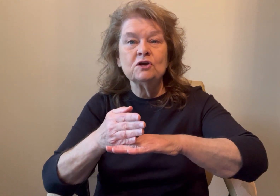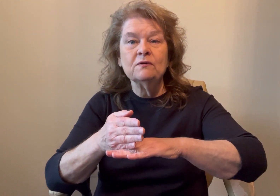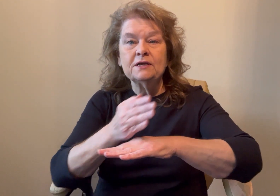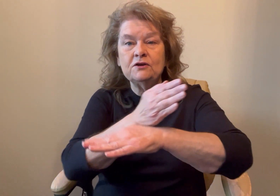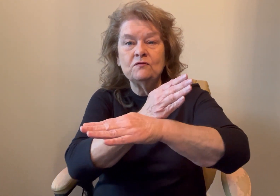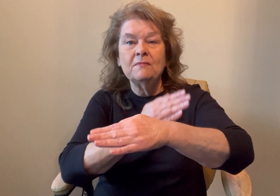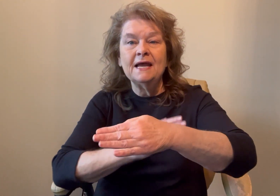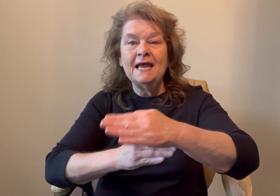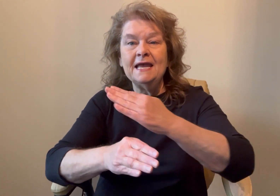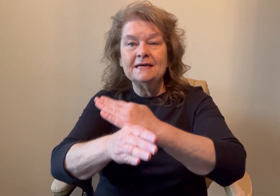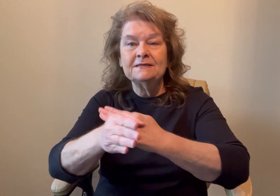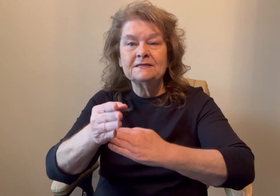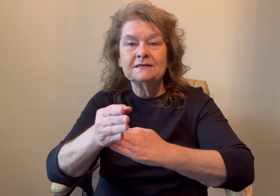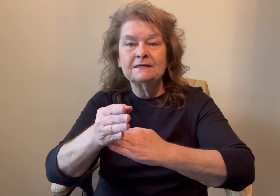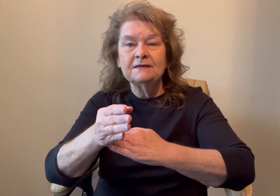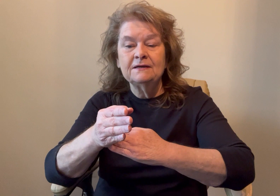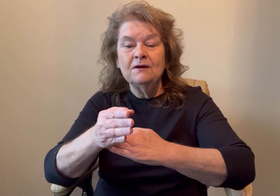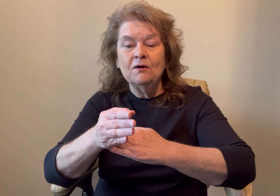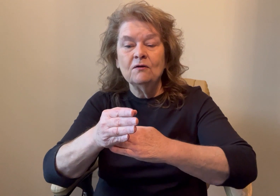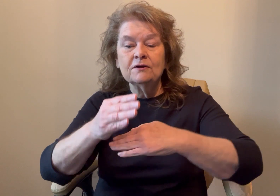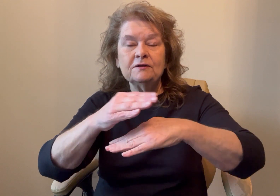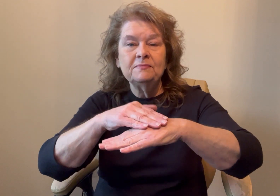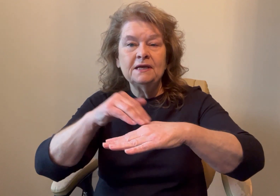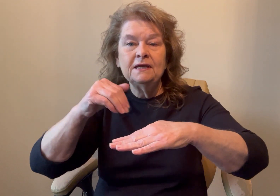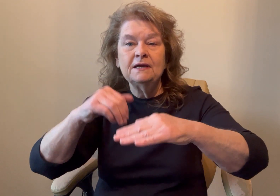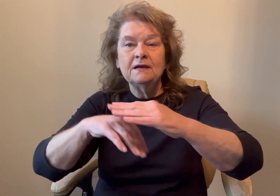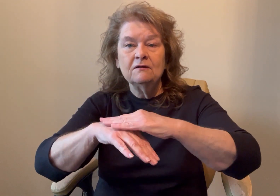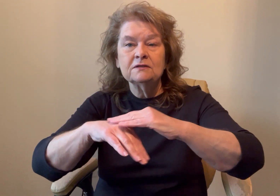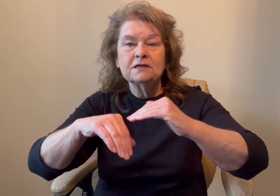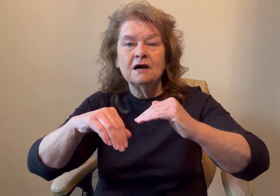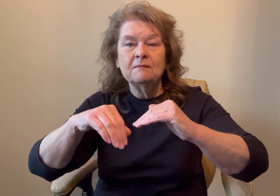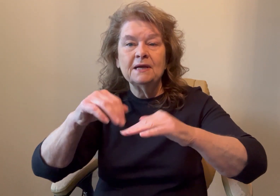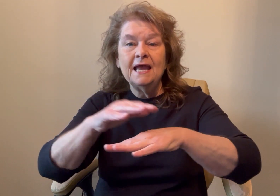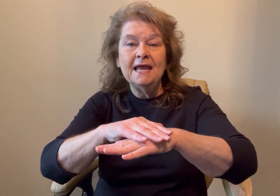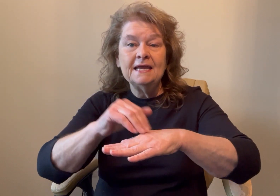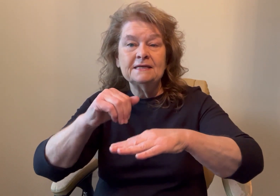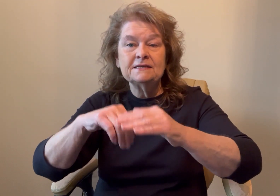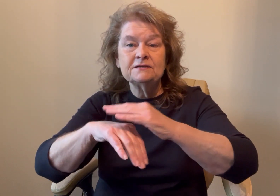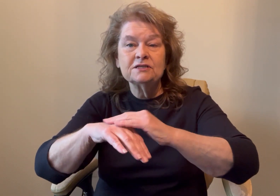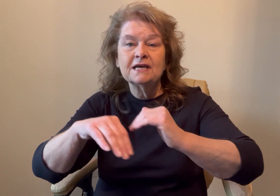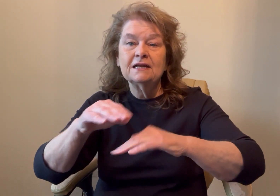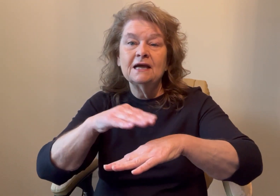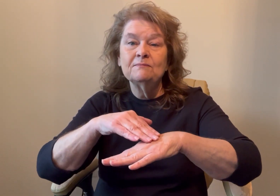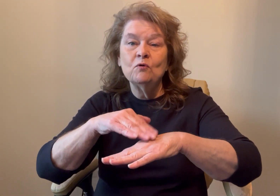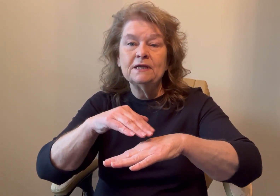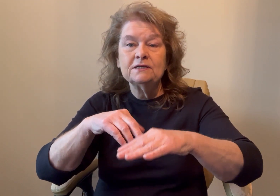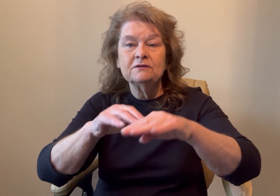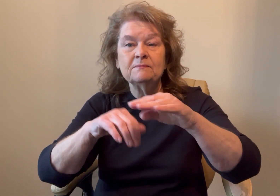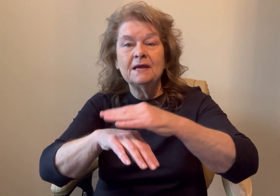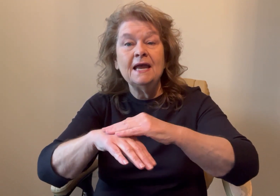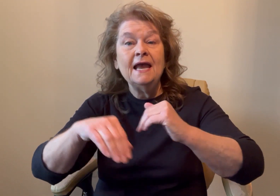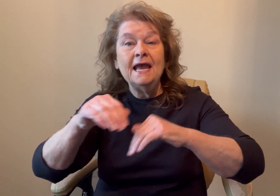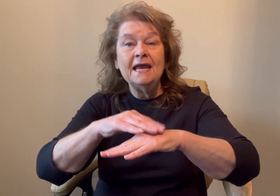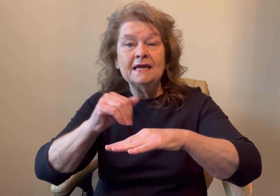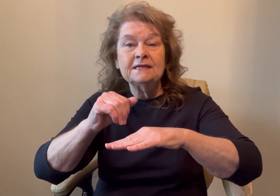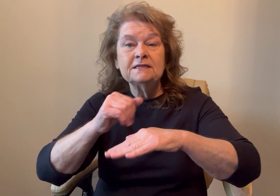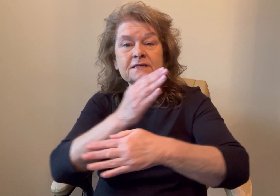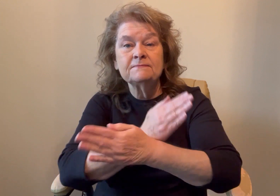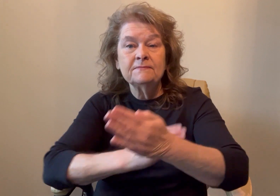showing you my hands, or it could be on top, hands, just kind of like pointing to them. Hands